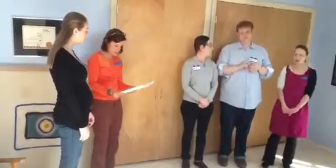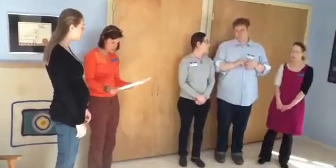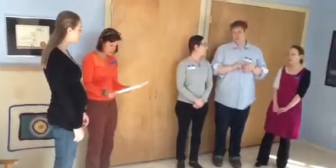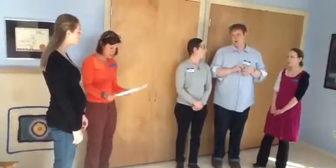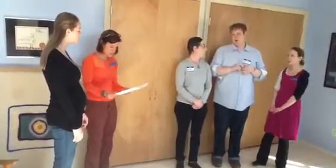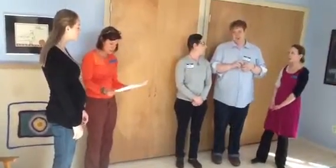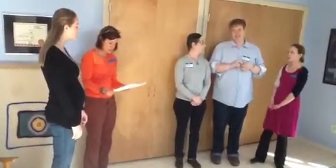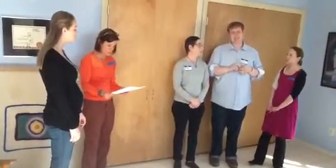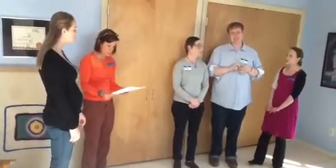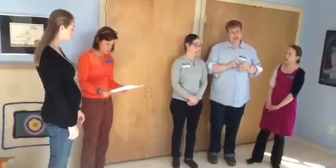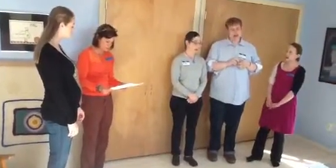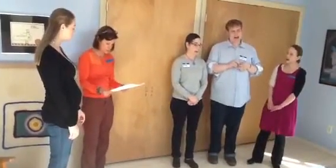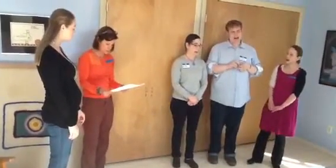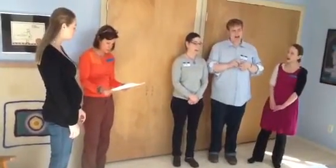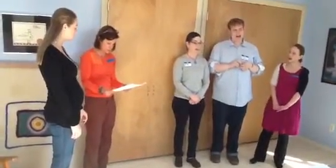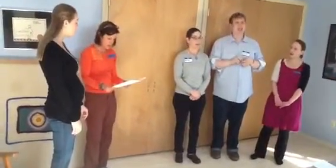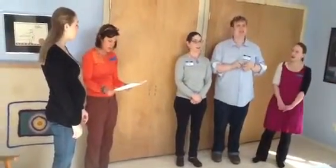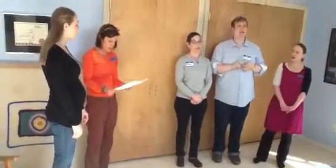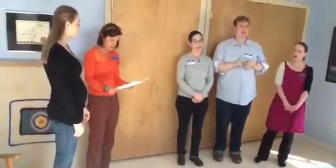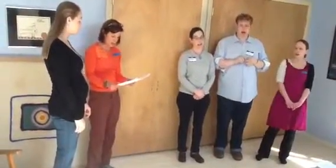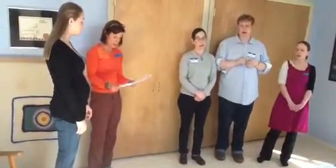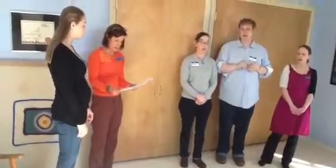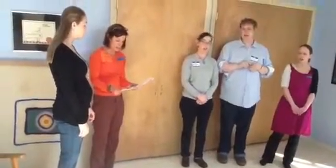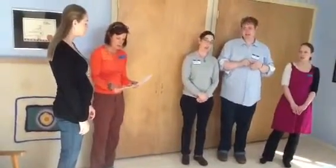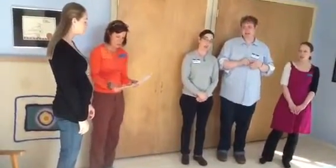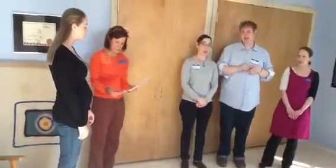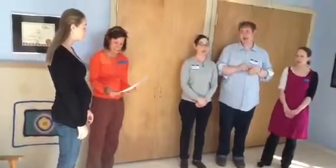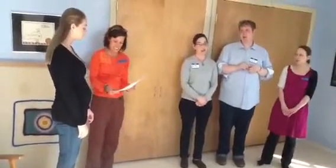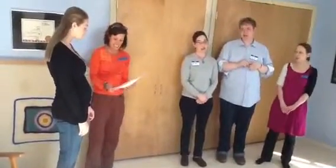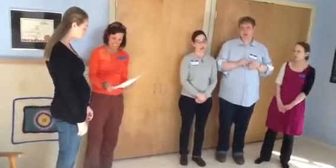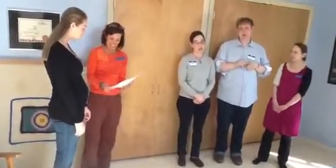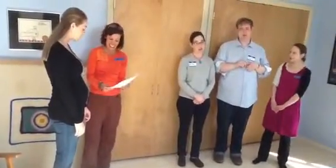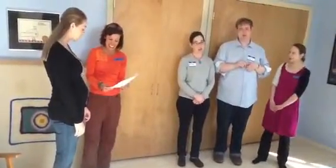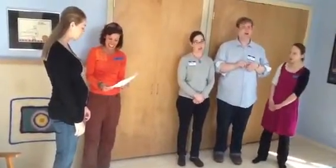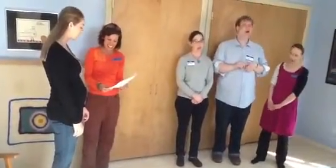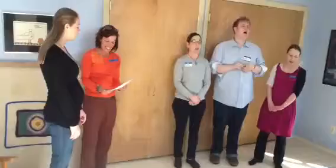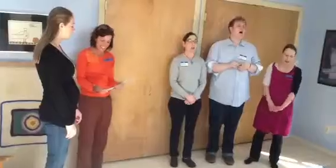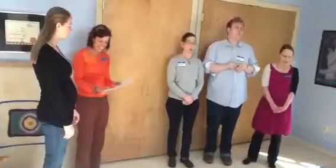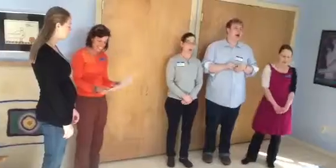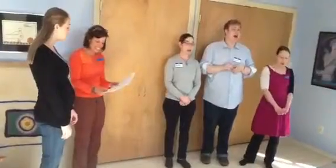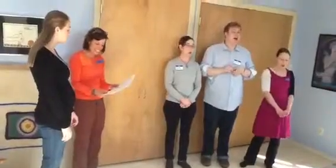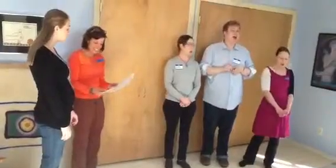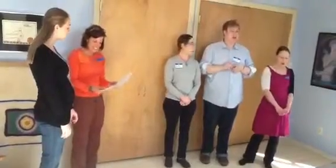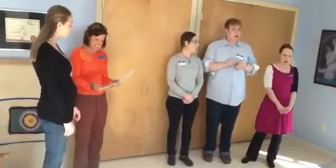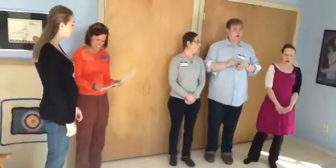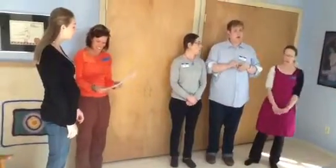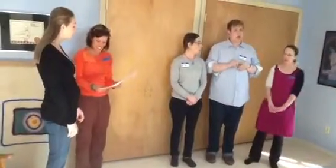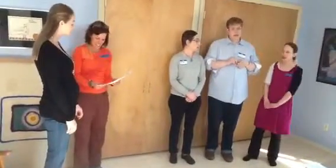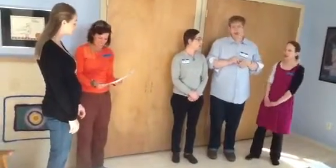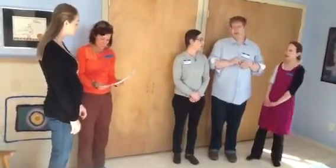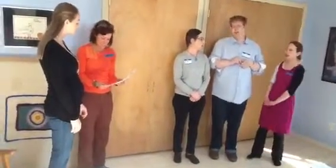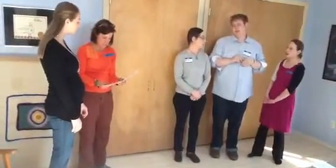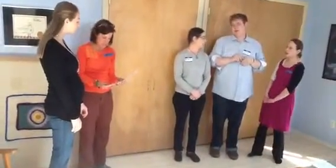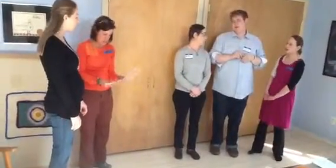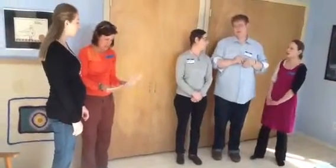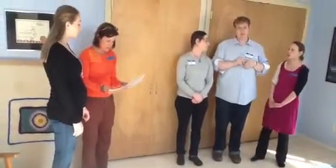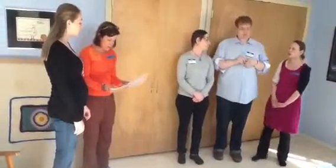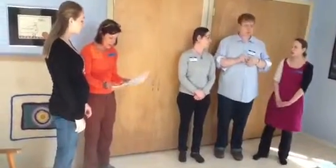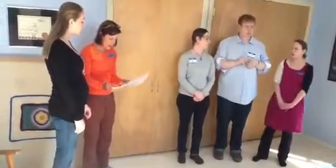blue, and purple too. The rainbow paints the sky in colors that are true.